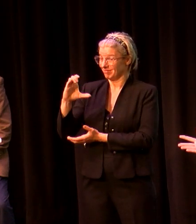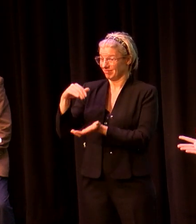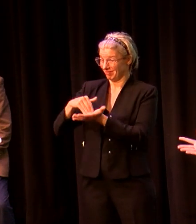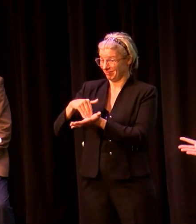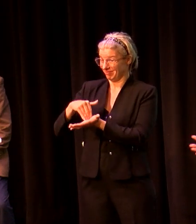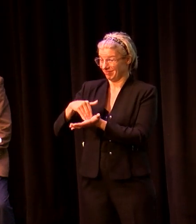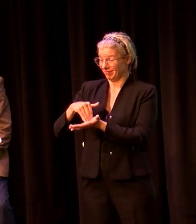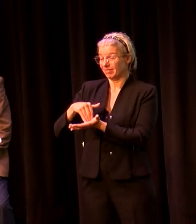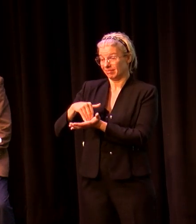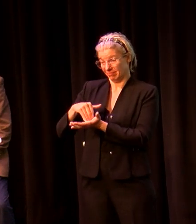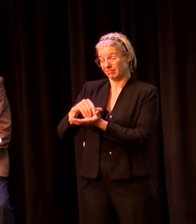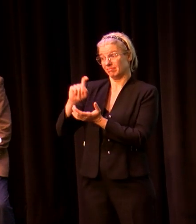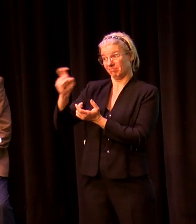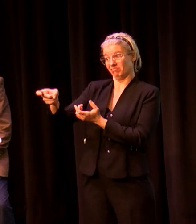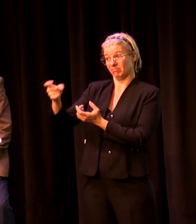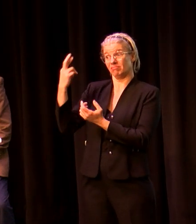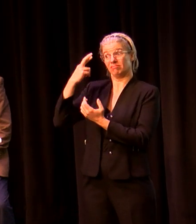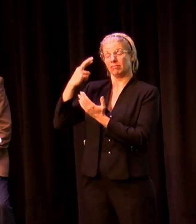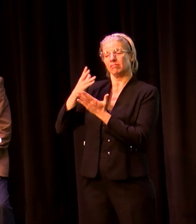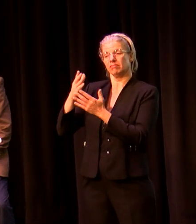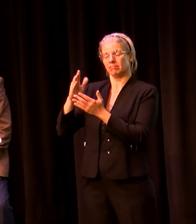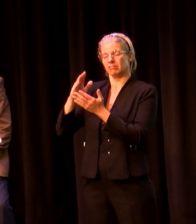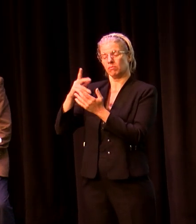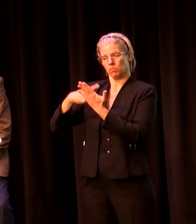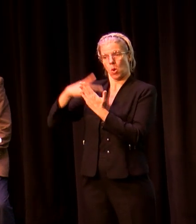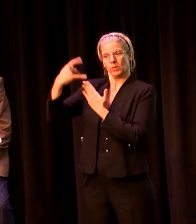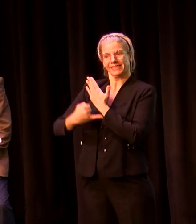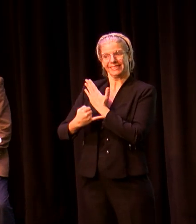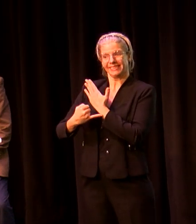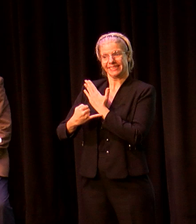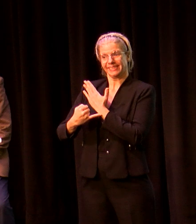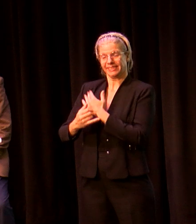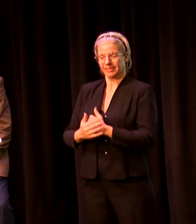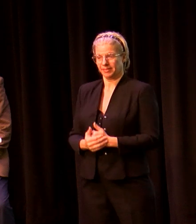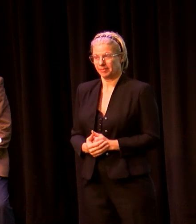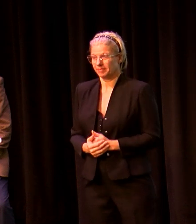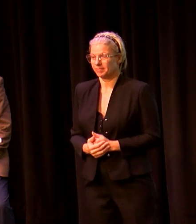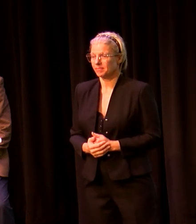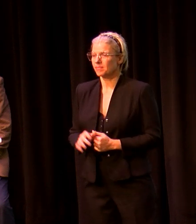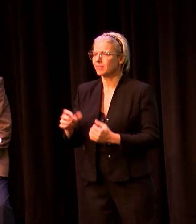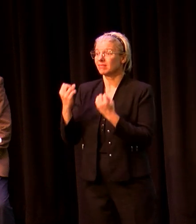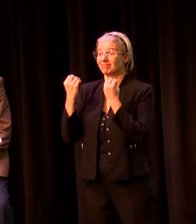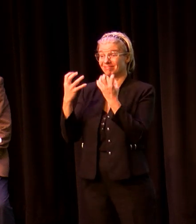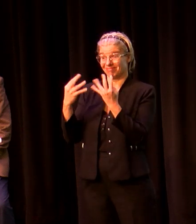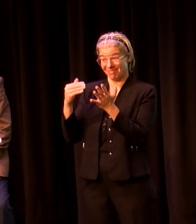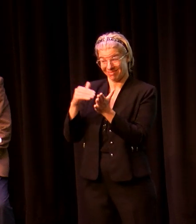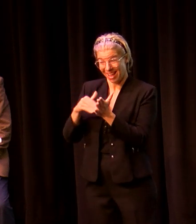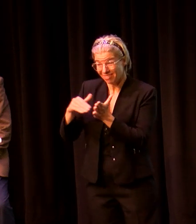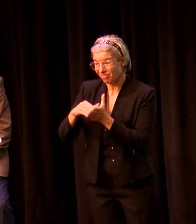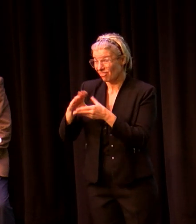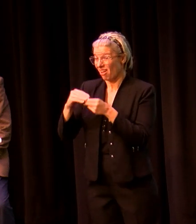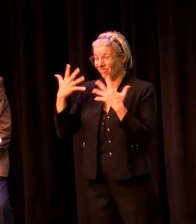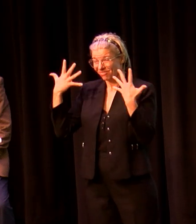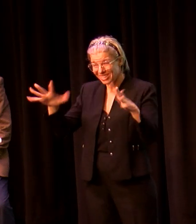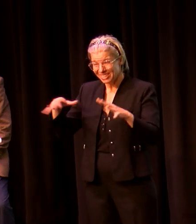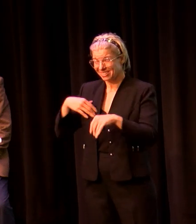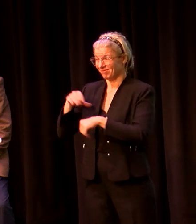an important piece. Several $100,000 have gone to the Arch Society over the years, the